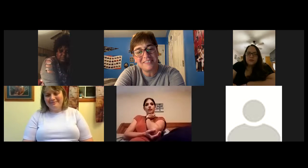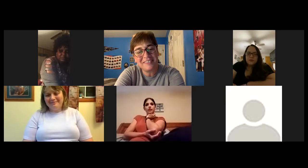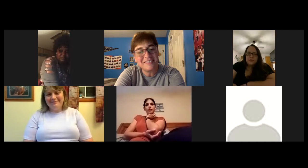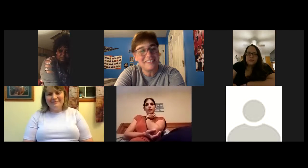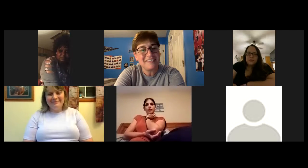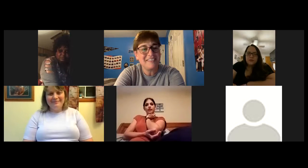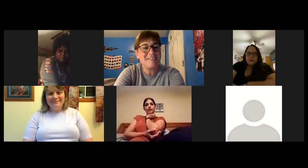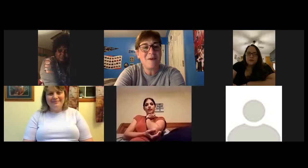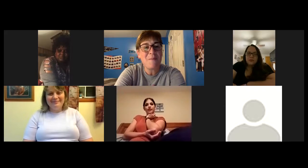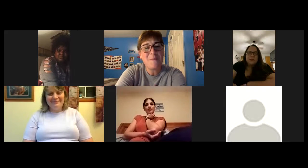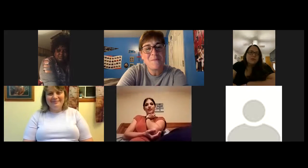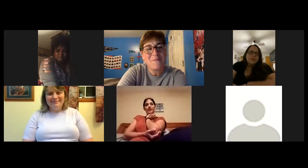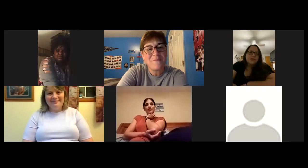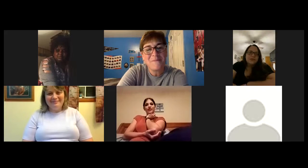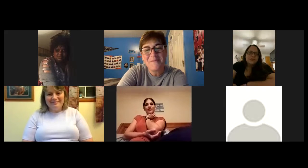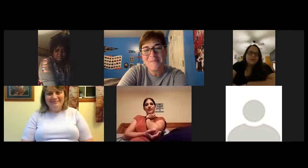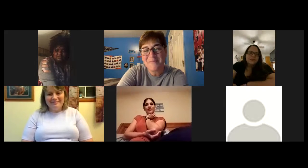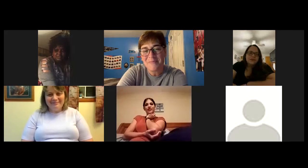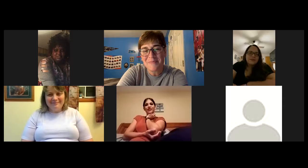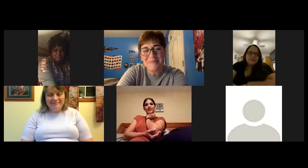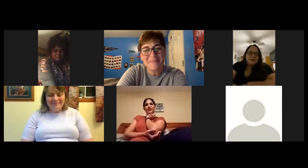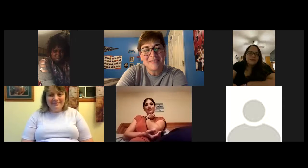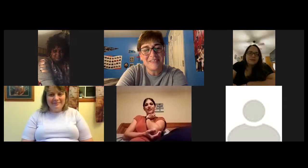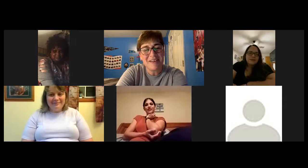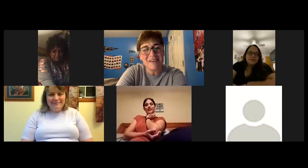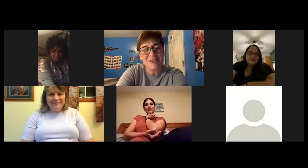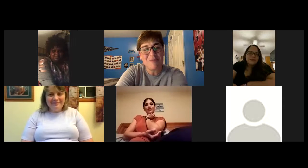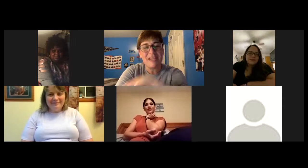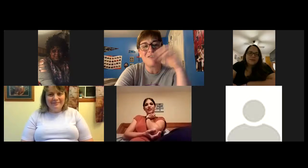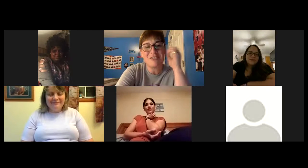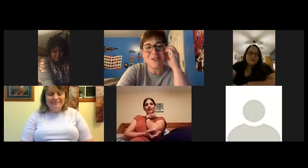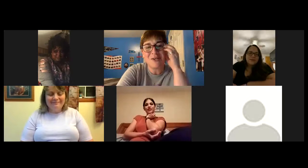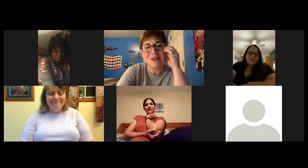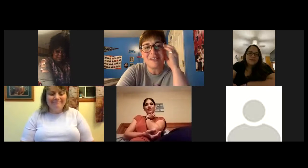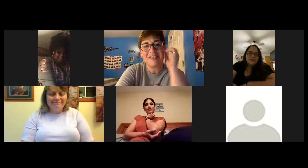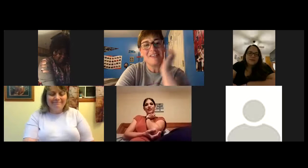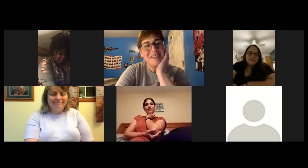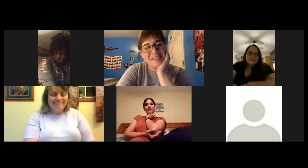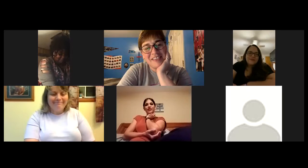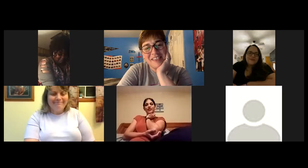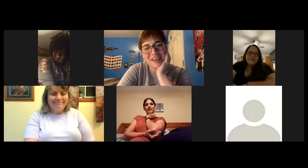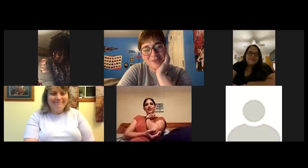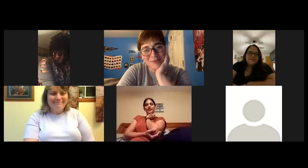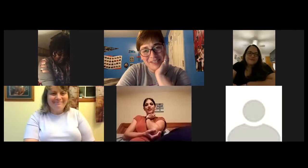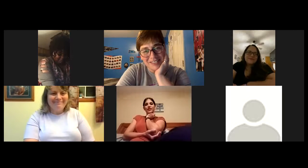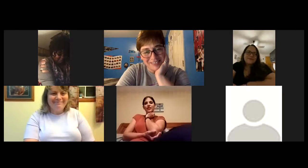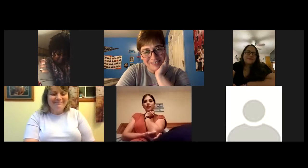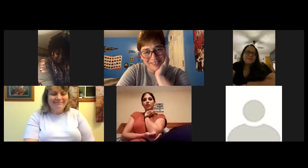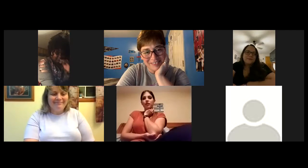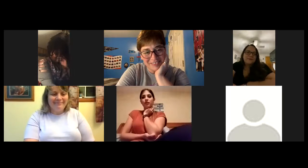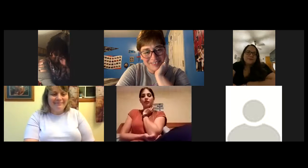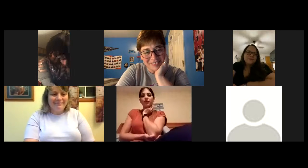No. No? Oh, no. Mm-mm. All right, so everybody else is good on the other